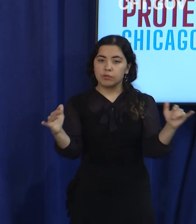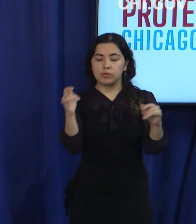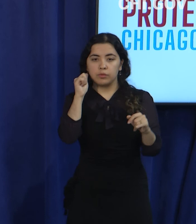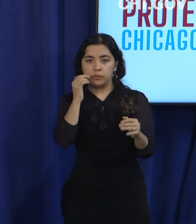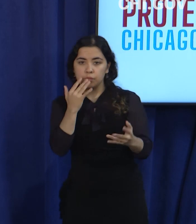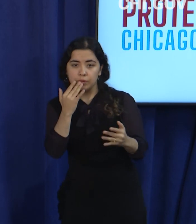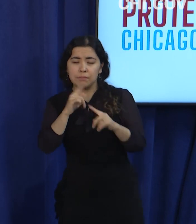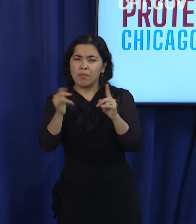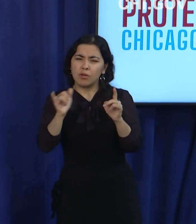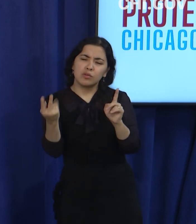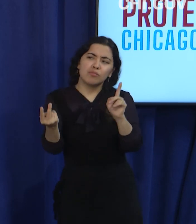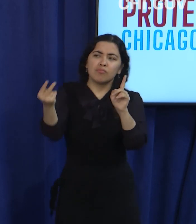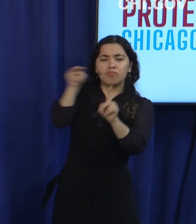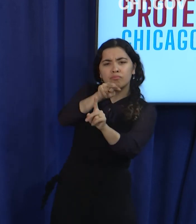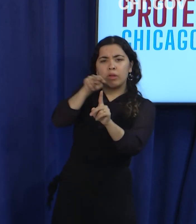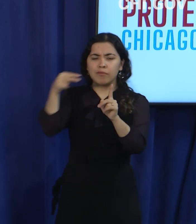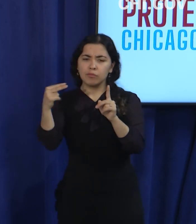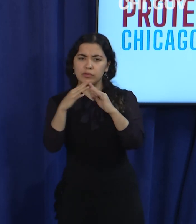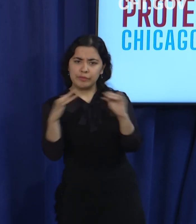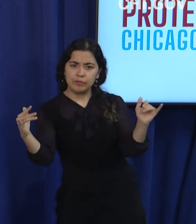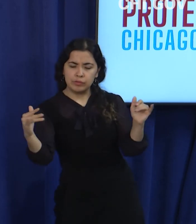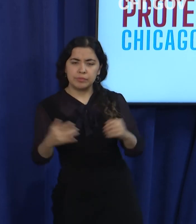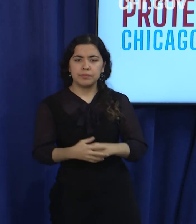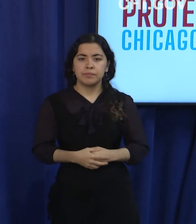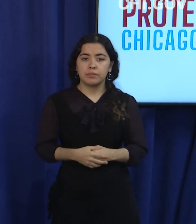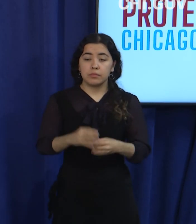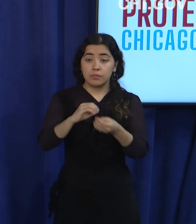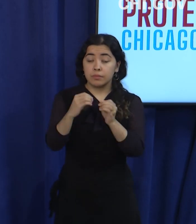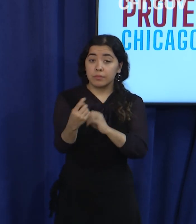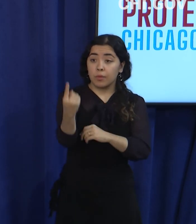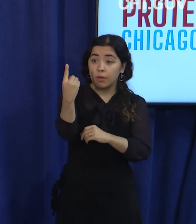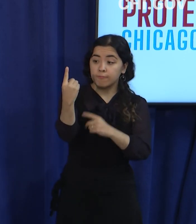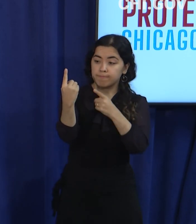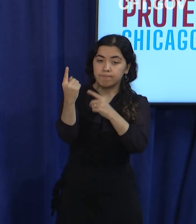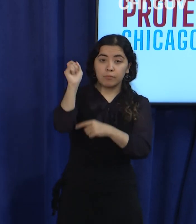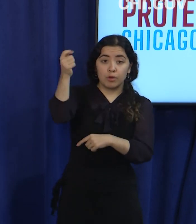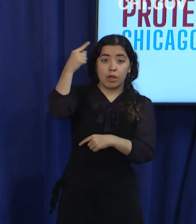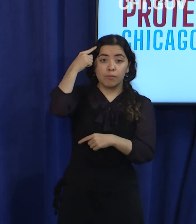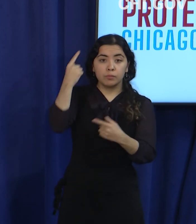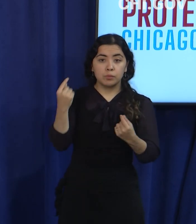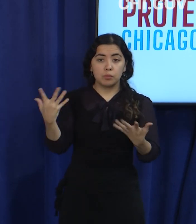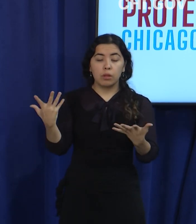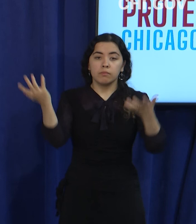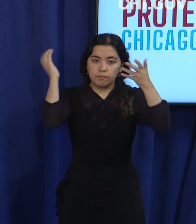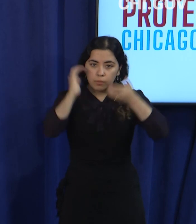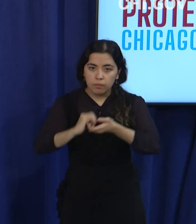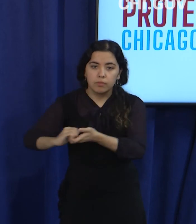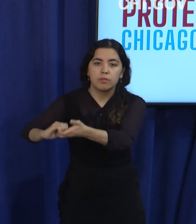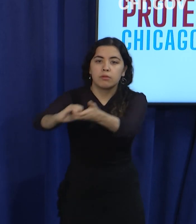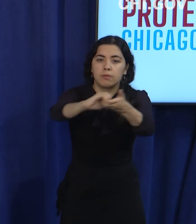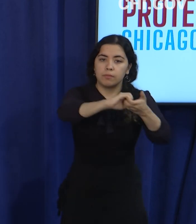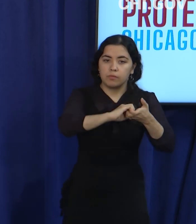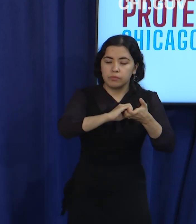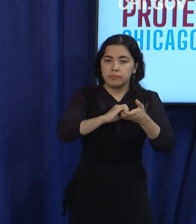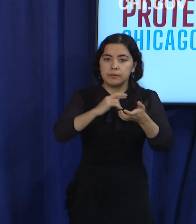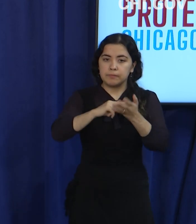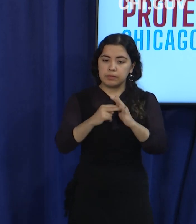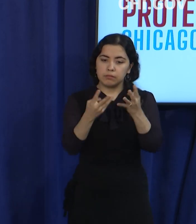and perspectives. But number one, government is about collaboration. Government is about reaching common ground.